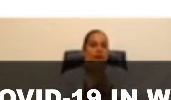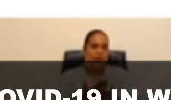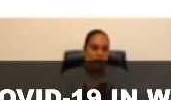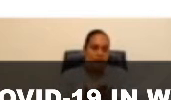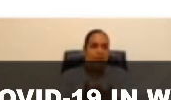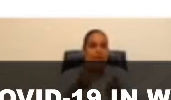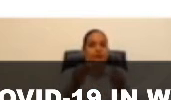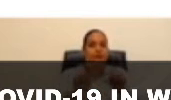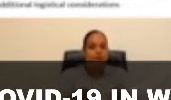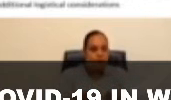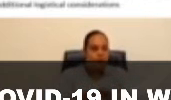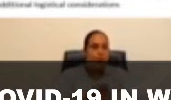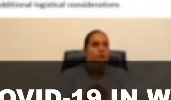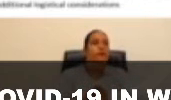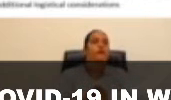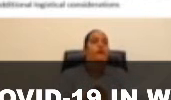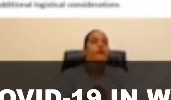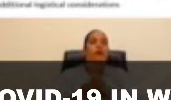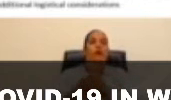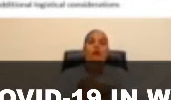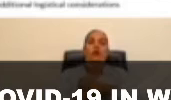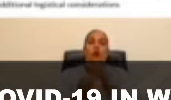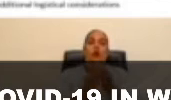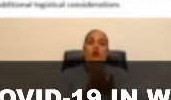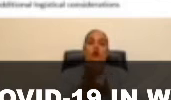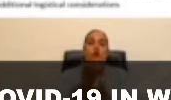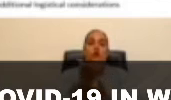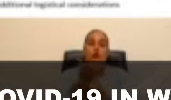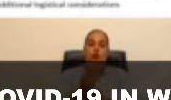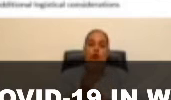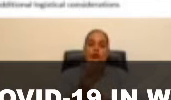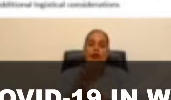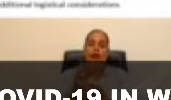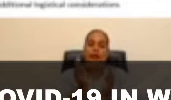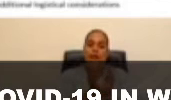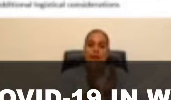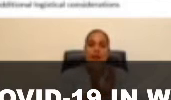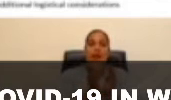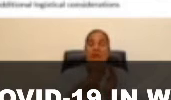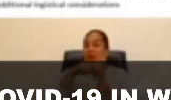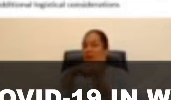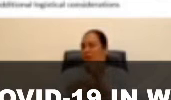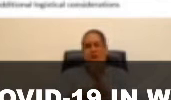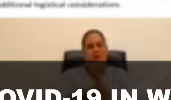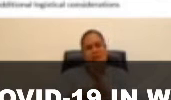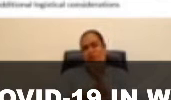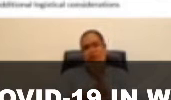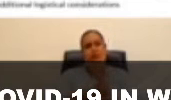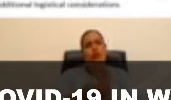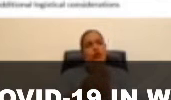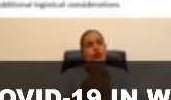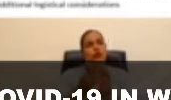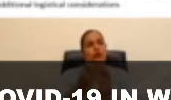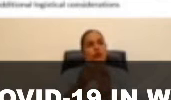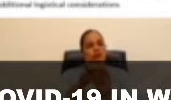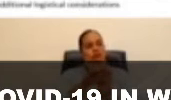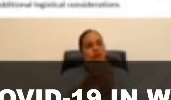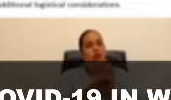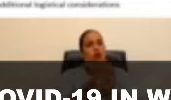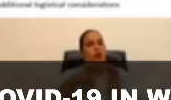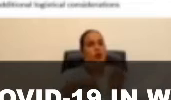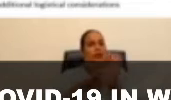on. The garden route also does a daily huddle. I won't go into the detail, just to highlight that we're